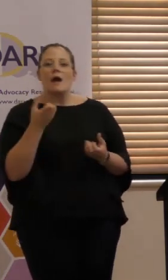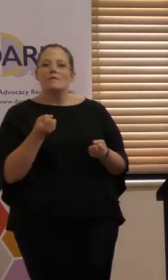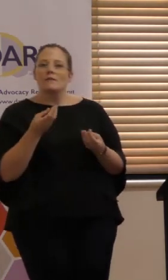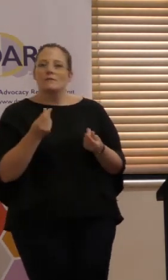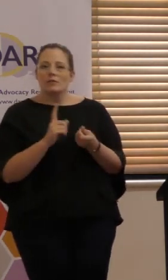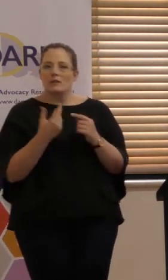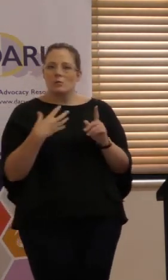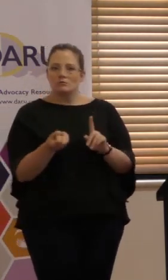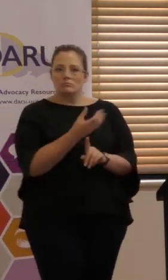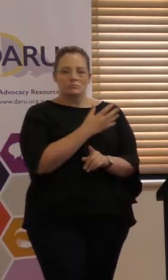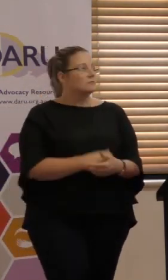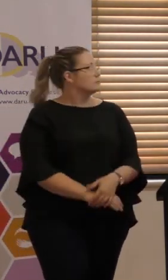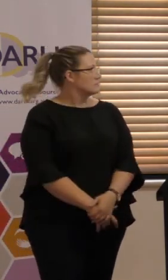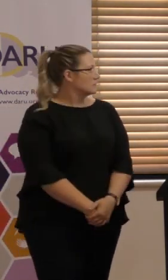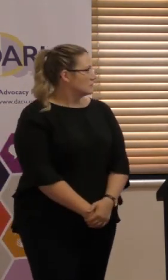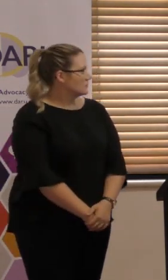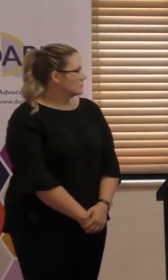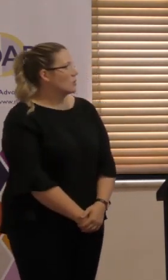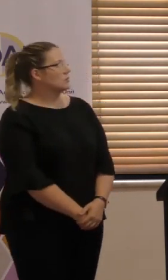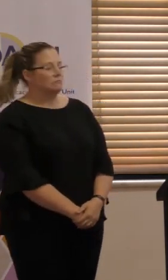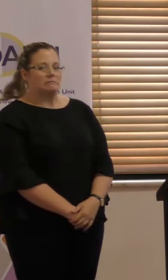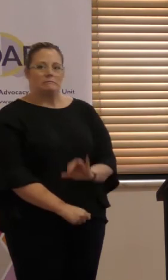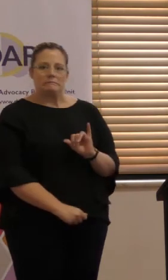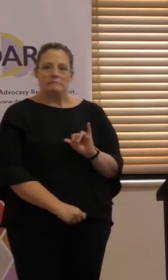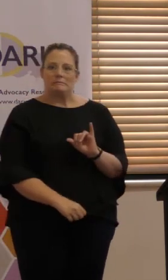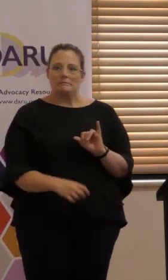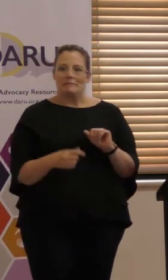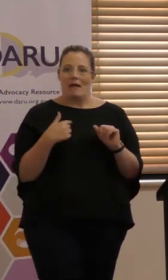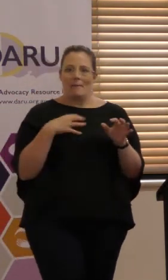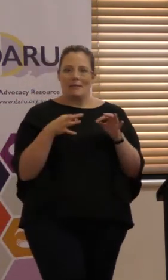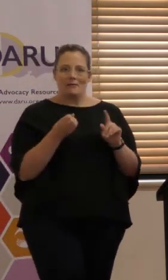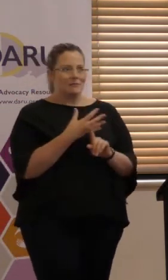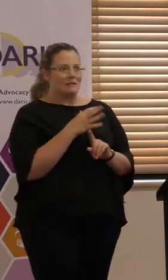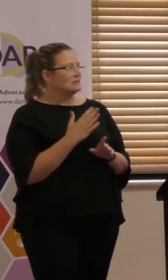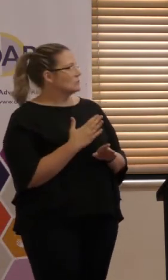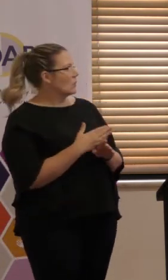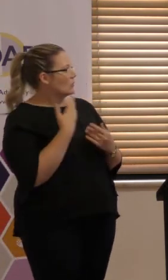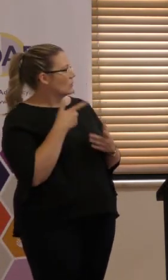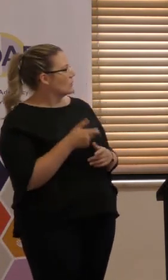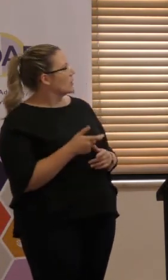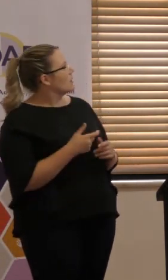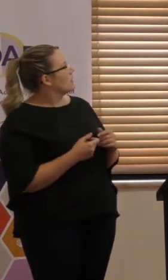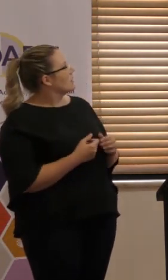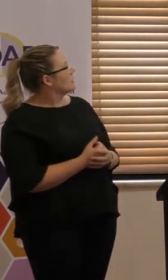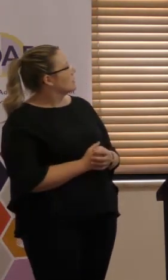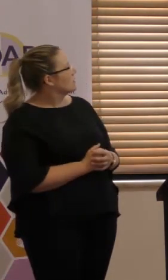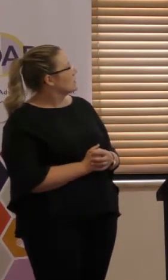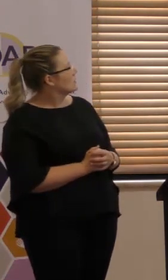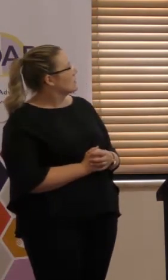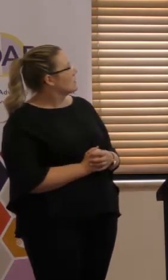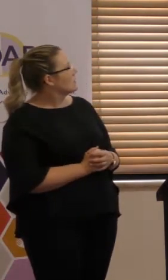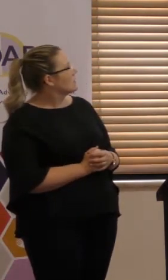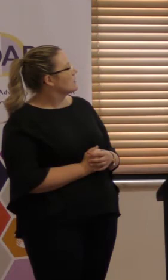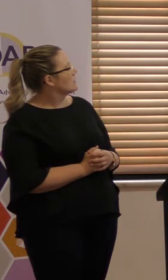on today. Oh, I was going to end on today, and now I'm not. I don't know what button I've just pressed. Yes, there we